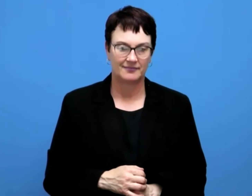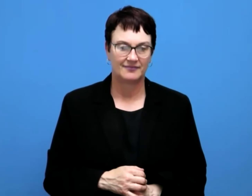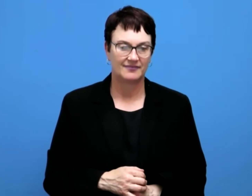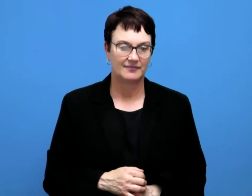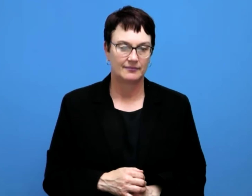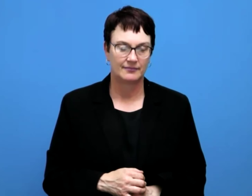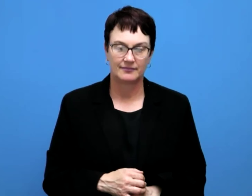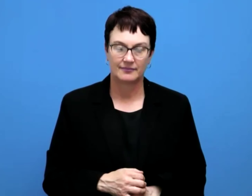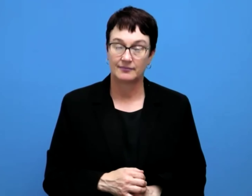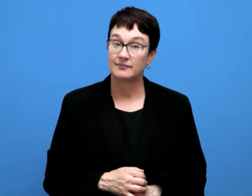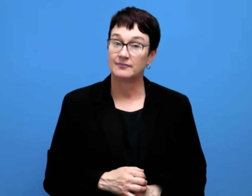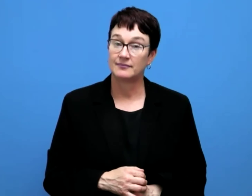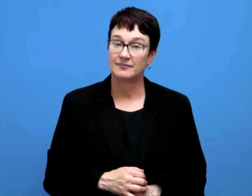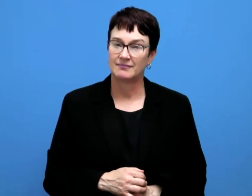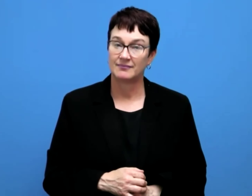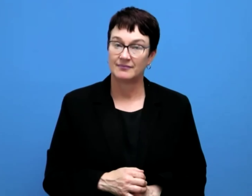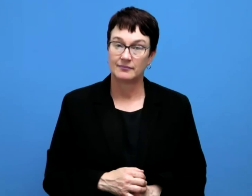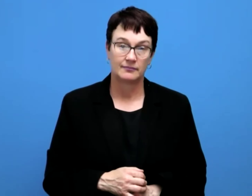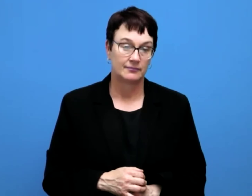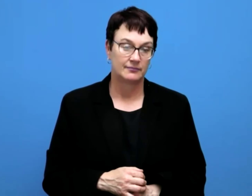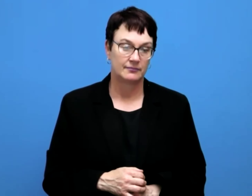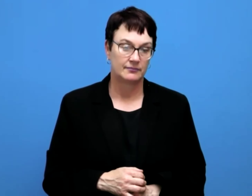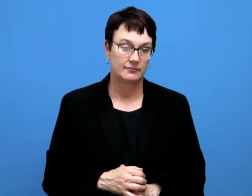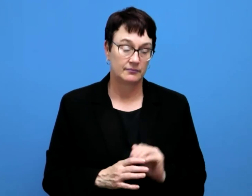Yes, Caroline. You can hear me?